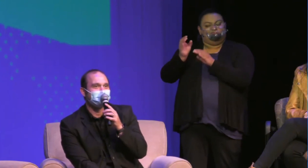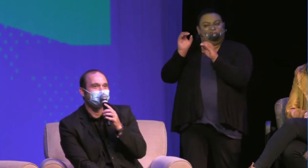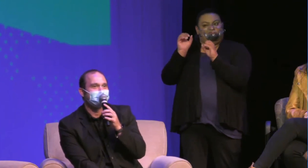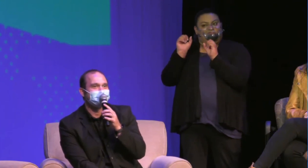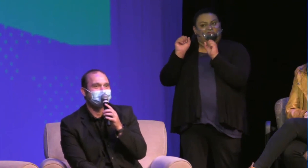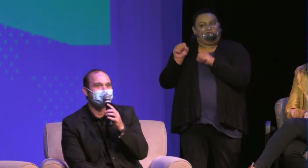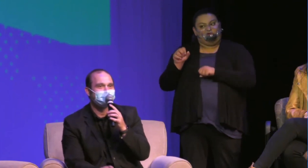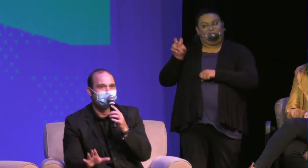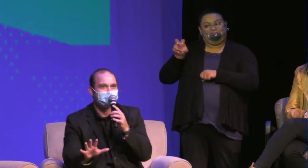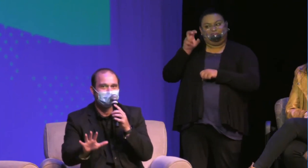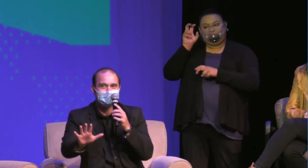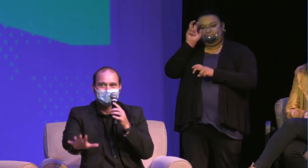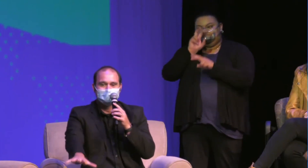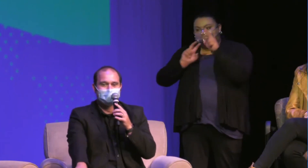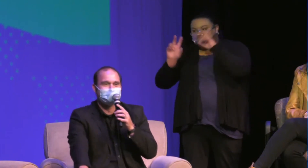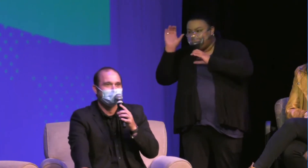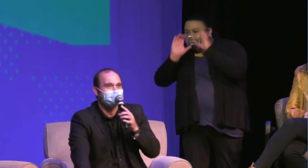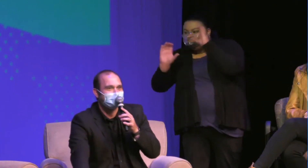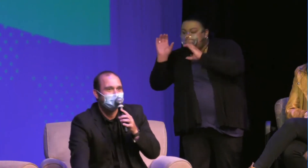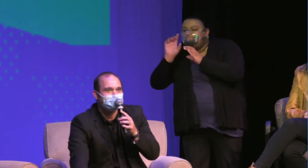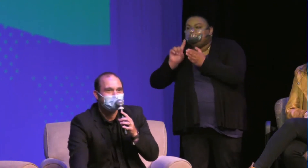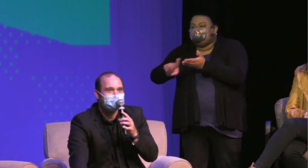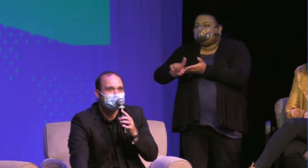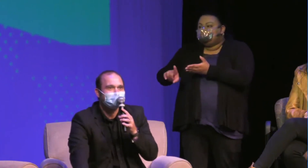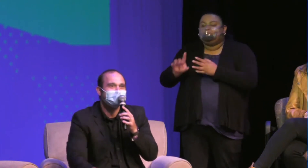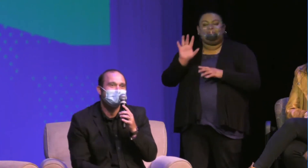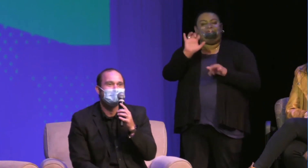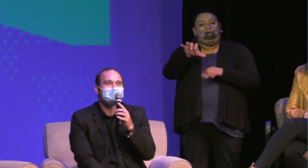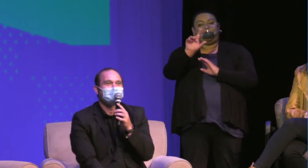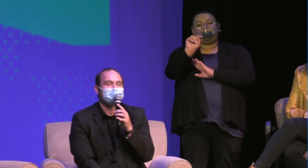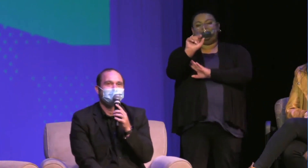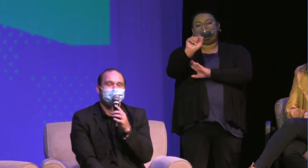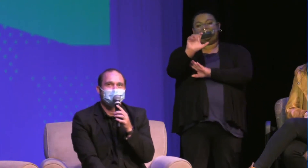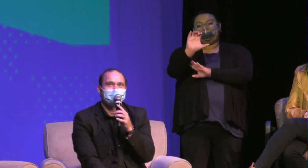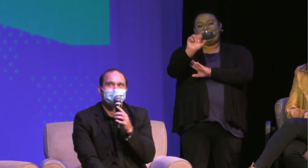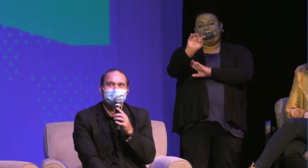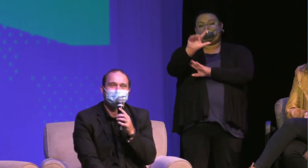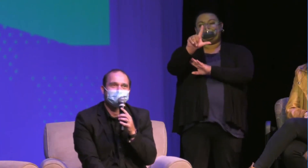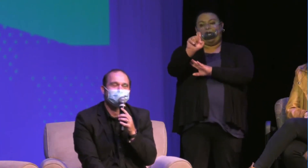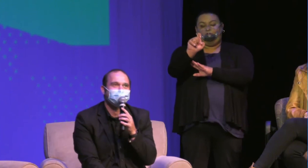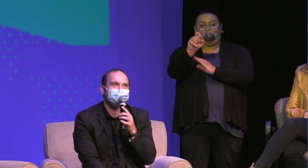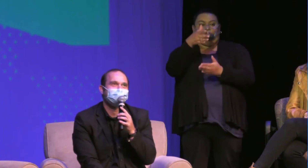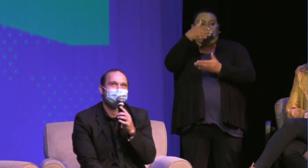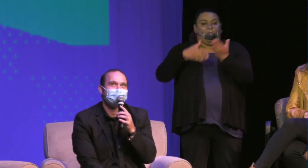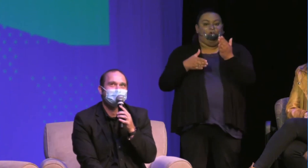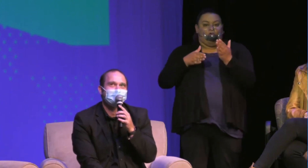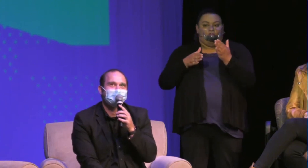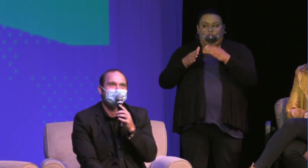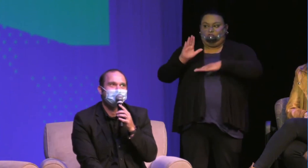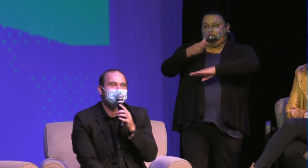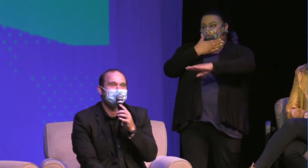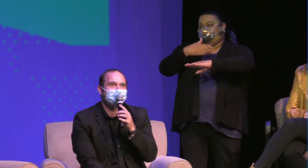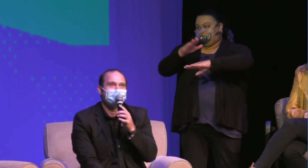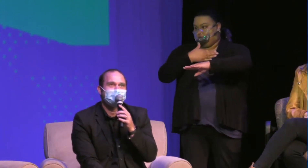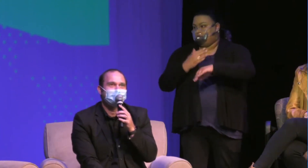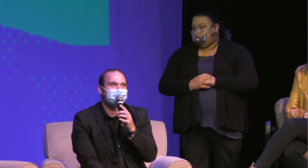and explore, is the tactile side of music. And then,